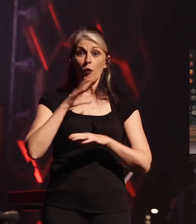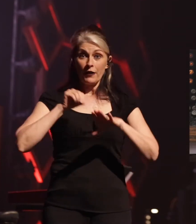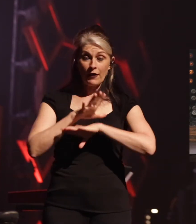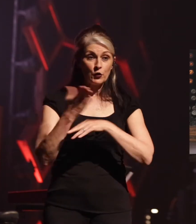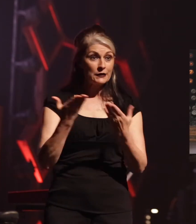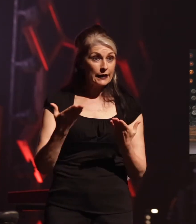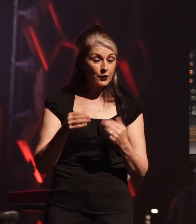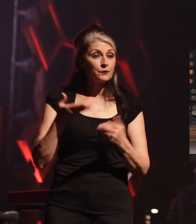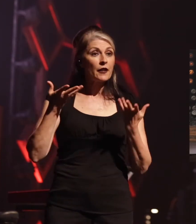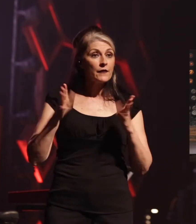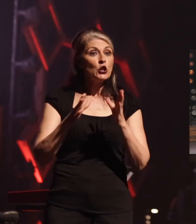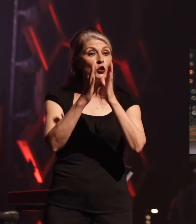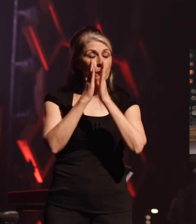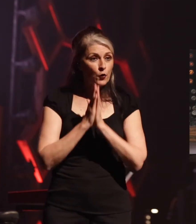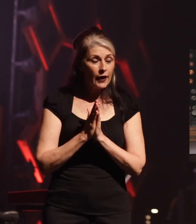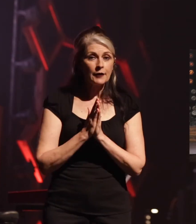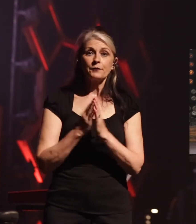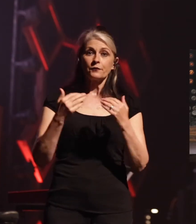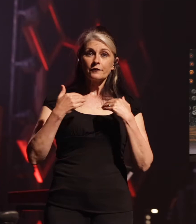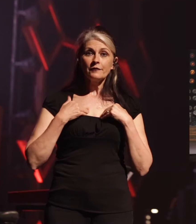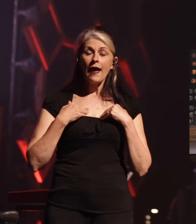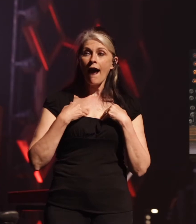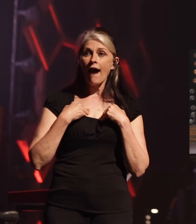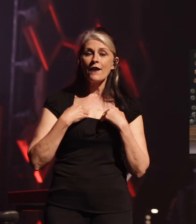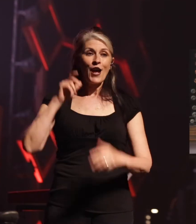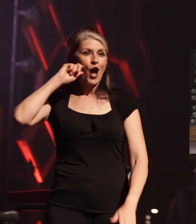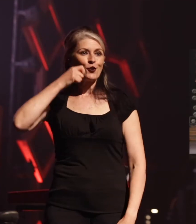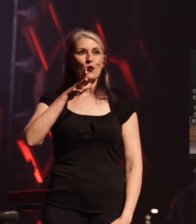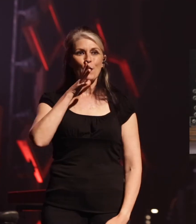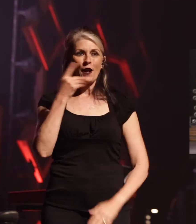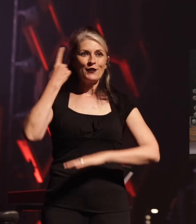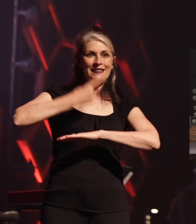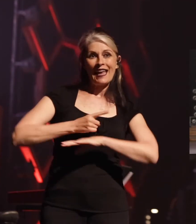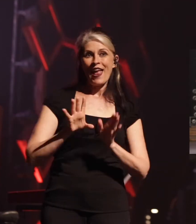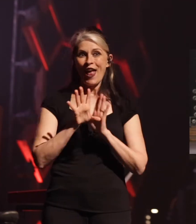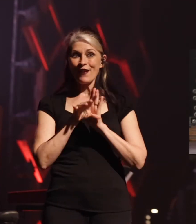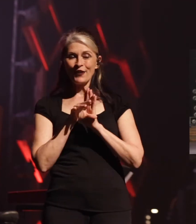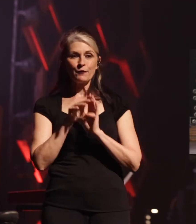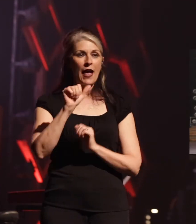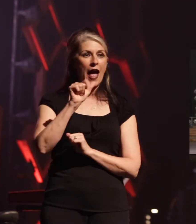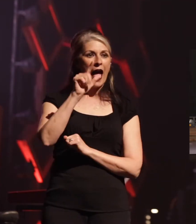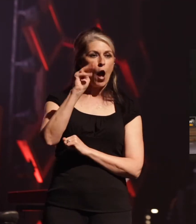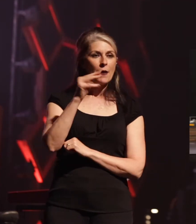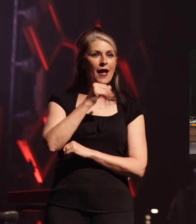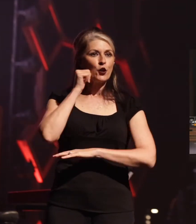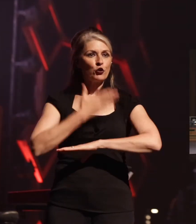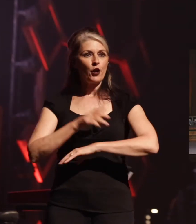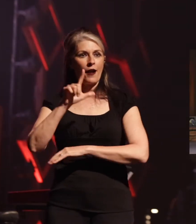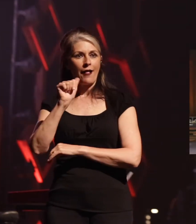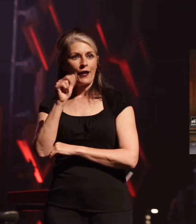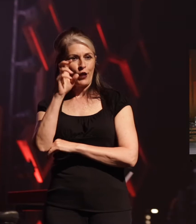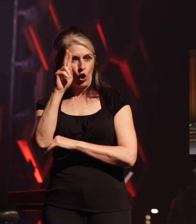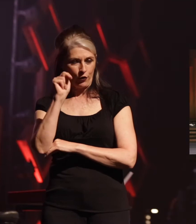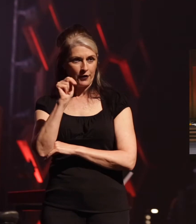I pray, we're going to have a really cool Mother's Day video. Alma and her daughter, Lauren, are going to share,